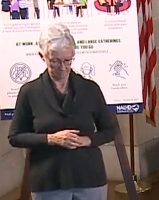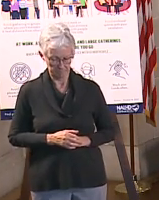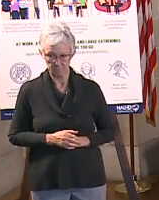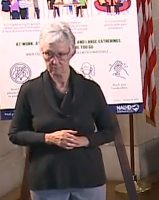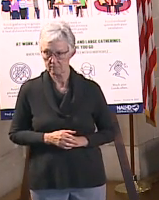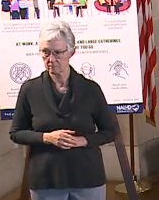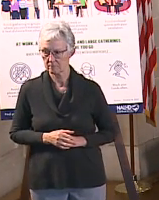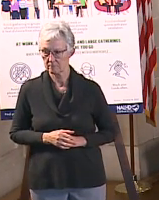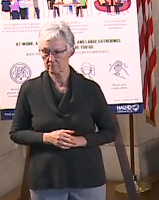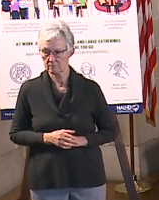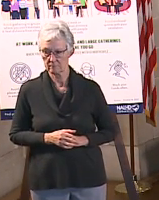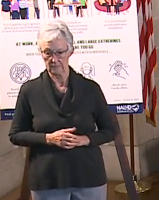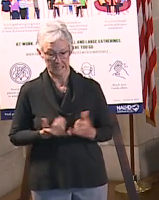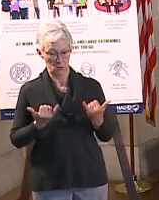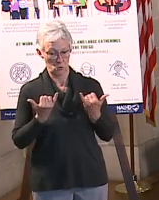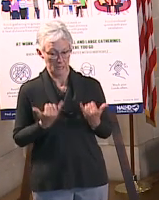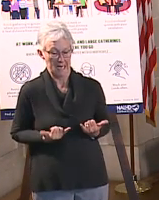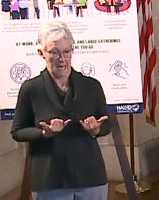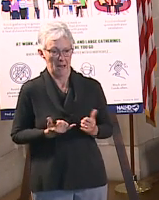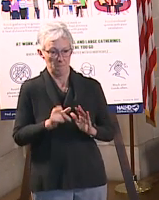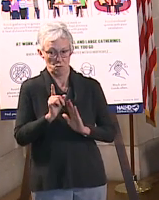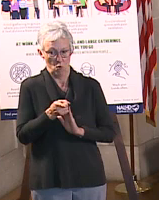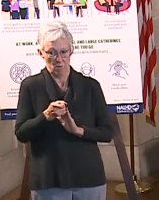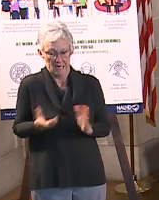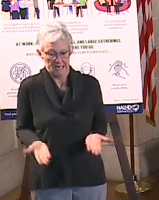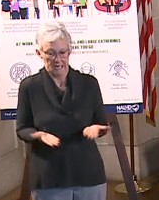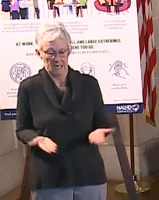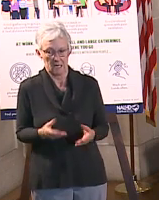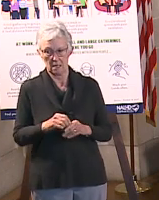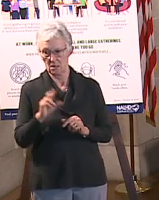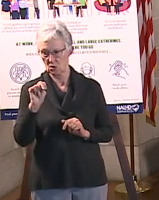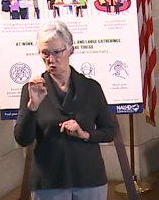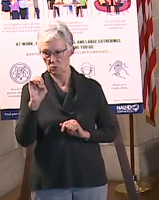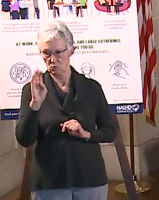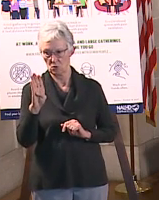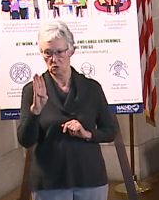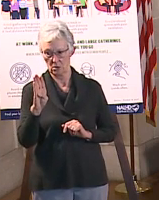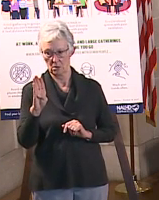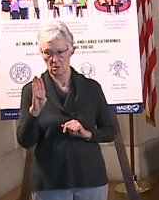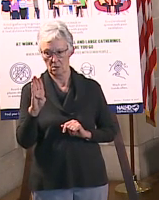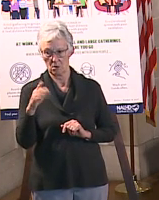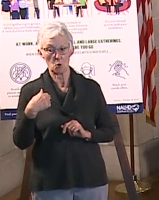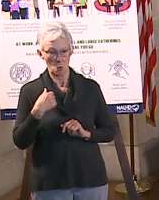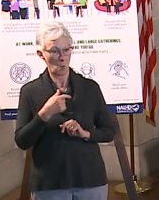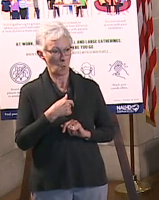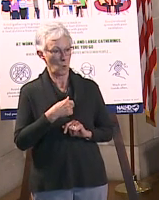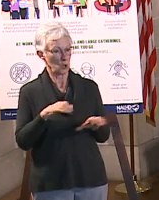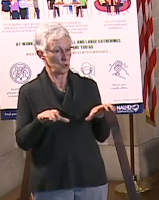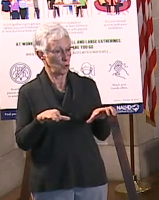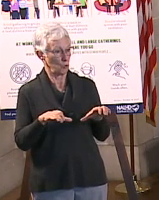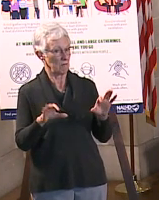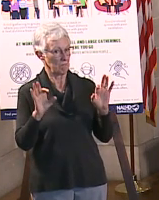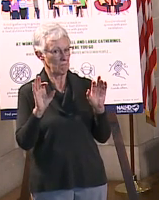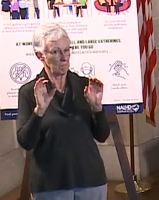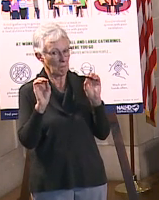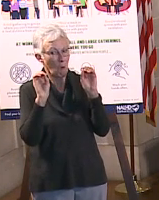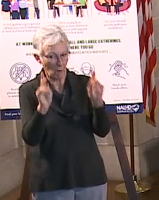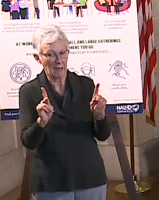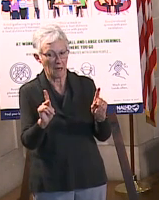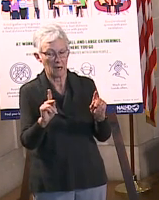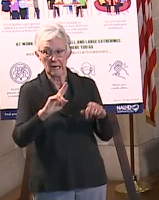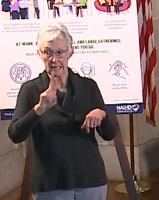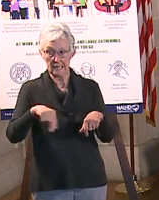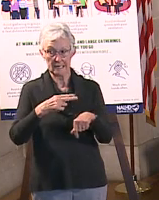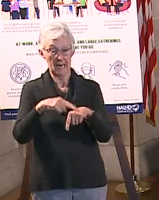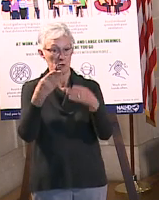At this current moment in time, here in Nebraska, we're actually somewhat holding our own. Nationally, there is a blood